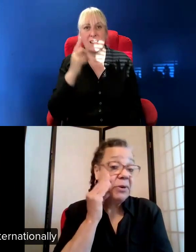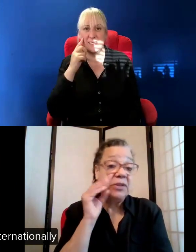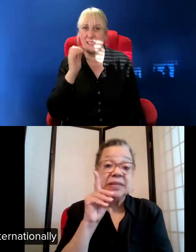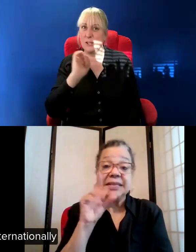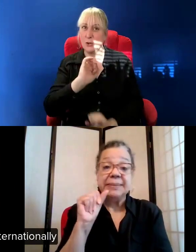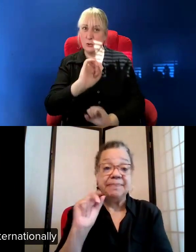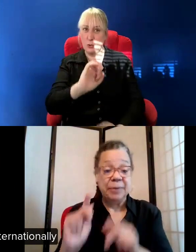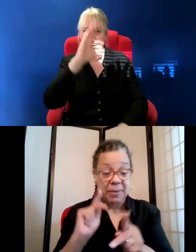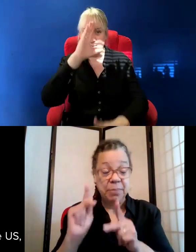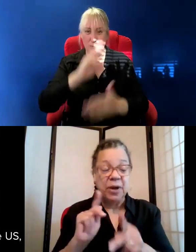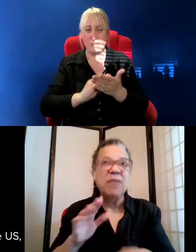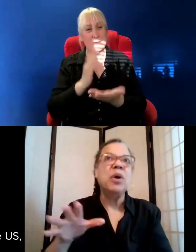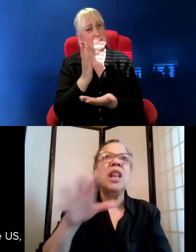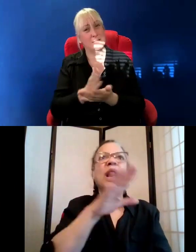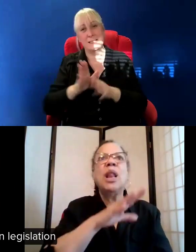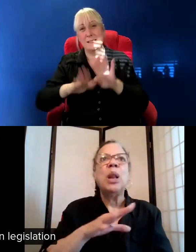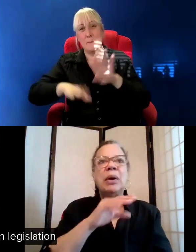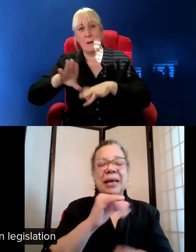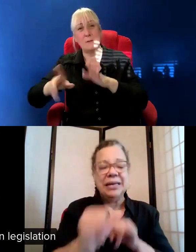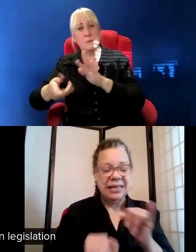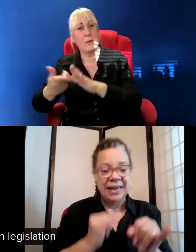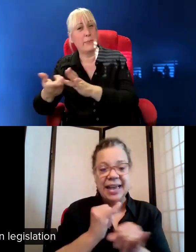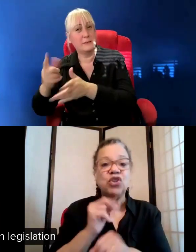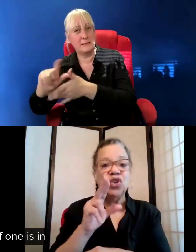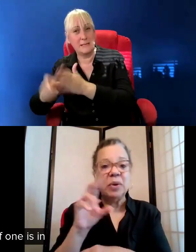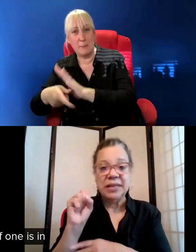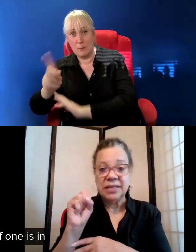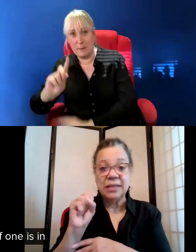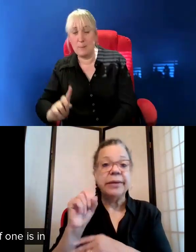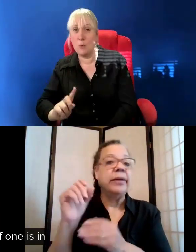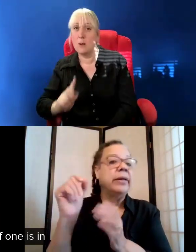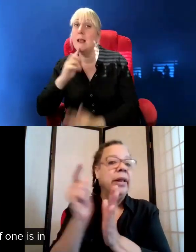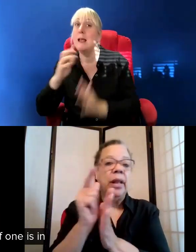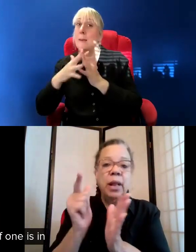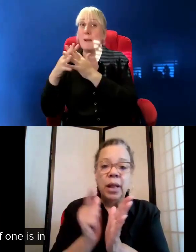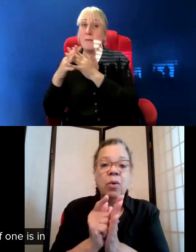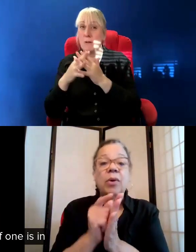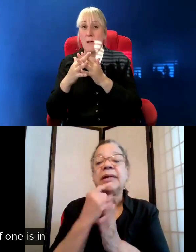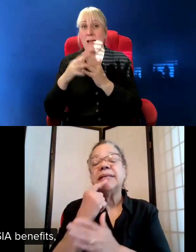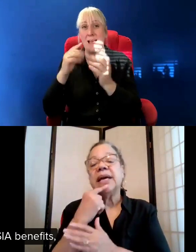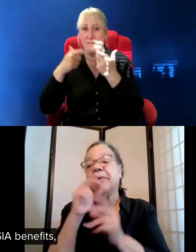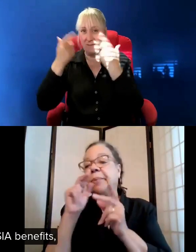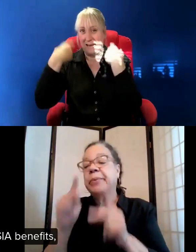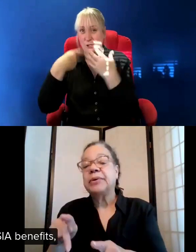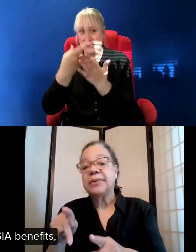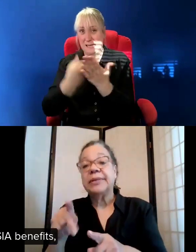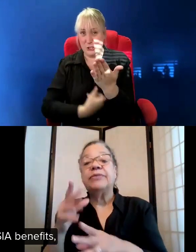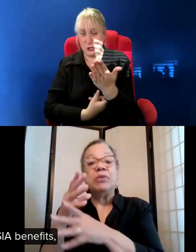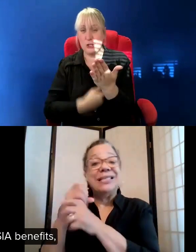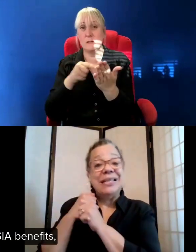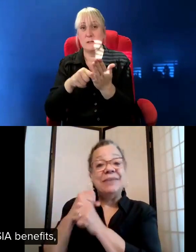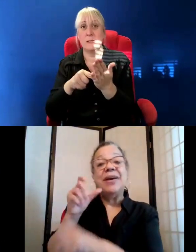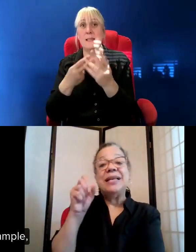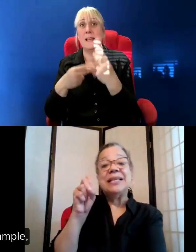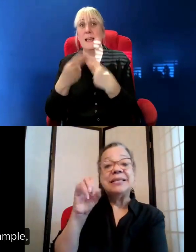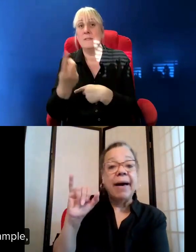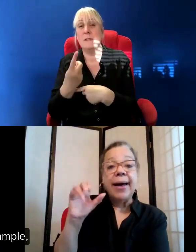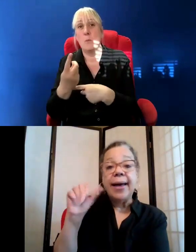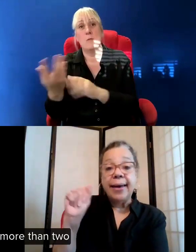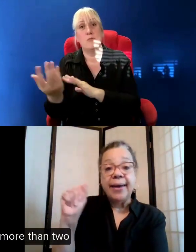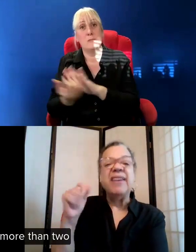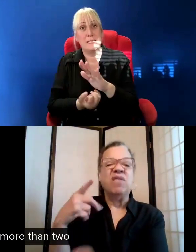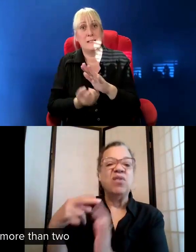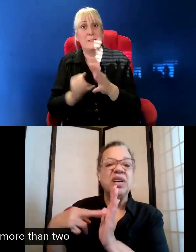we look internationally, in the US, there is often legislation that says if one is in receipt of SSIA benefits, for